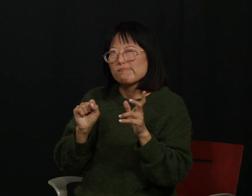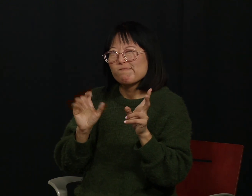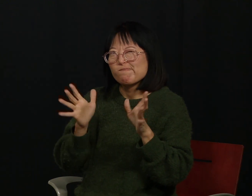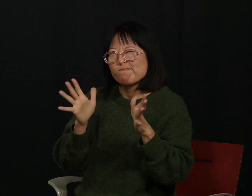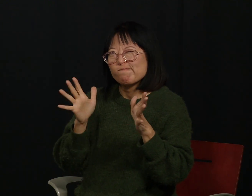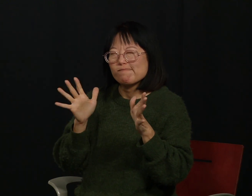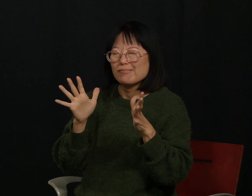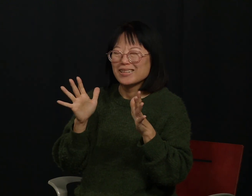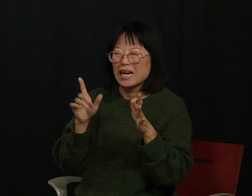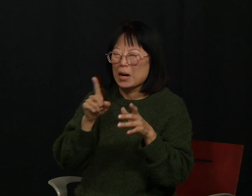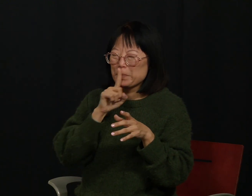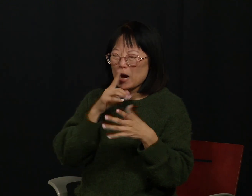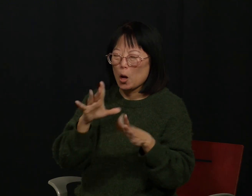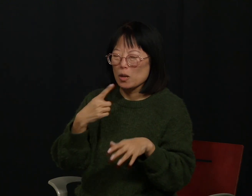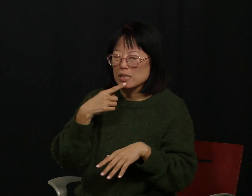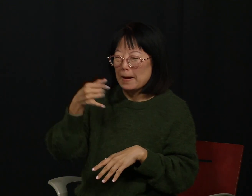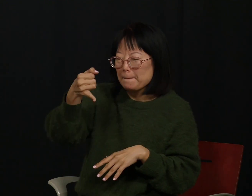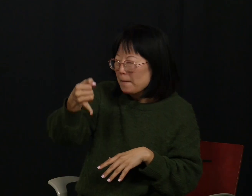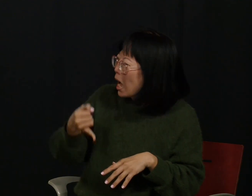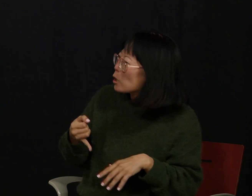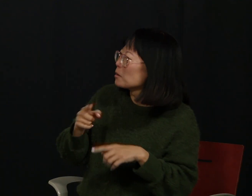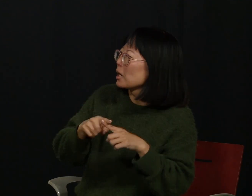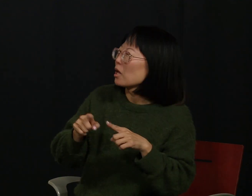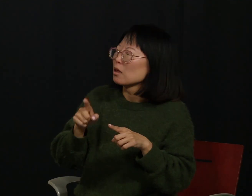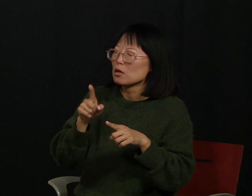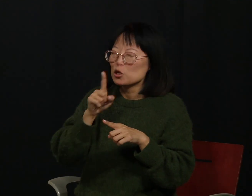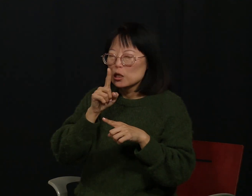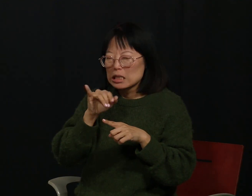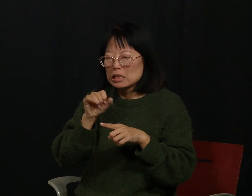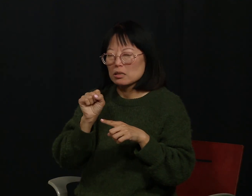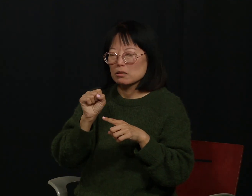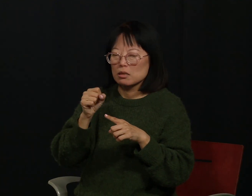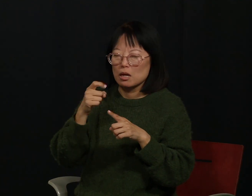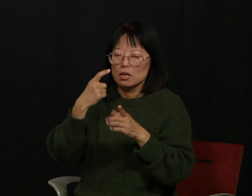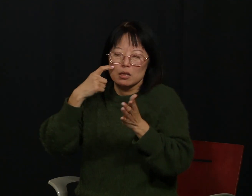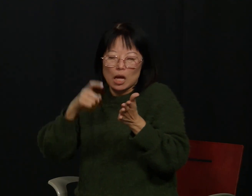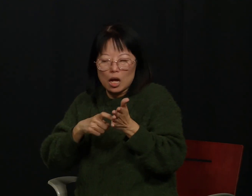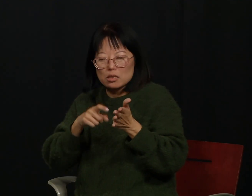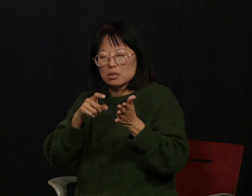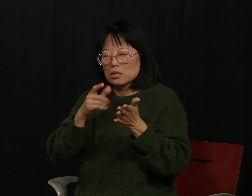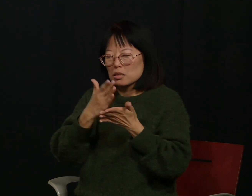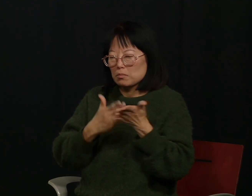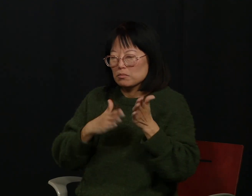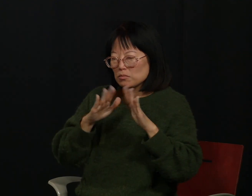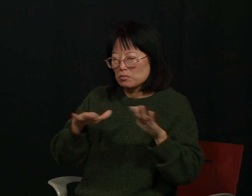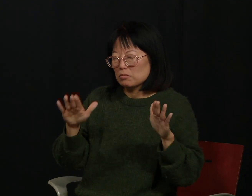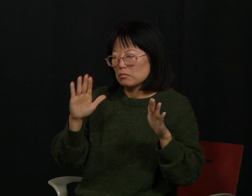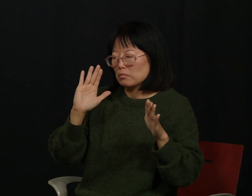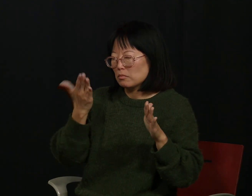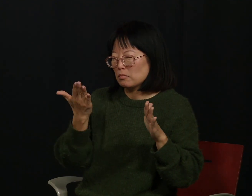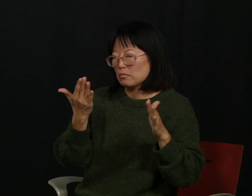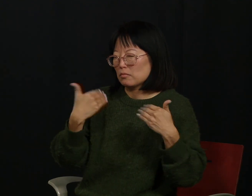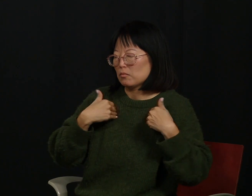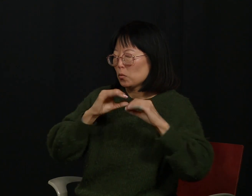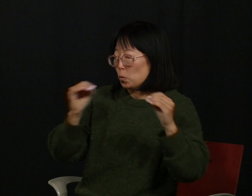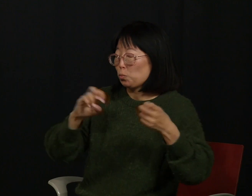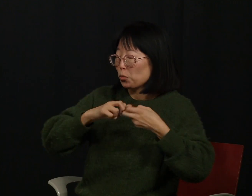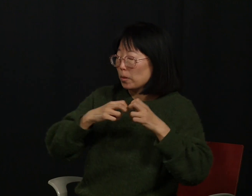there is, I don't want to say a boundary, but there is an acknowledgement that some children seem to have no